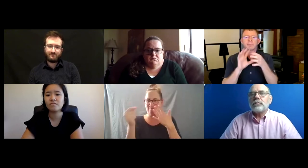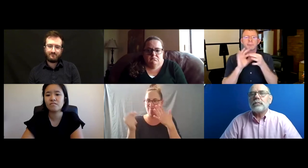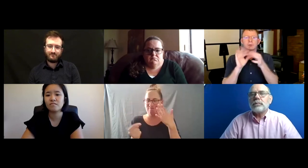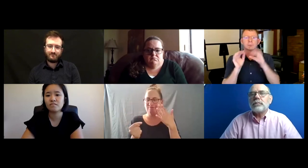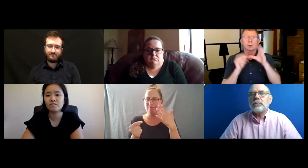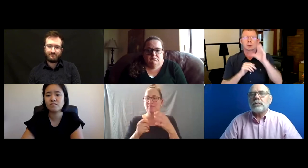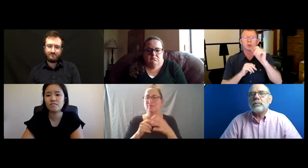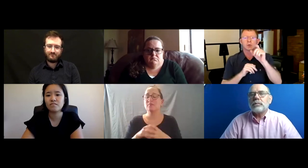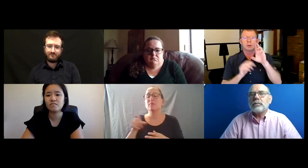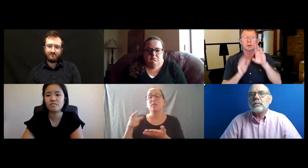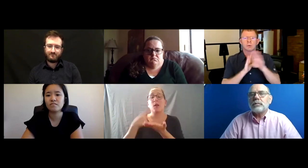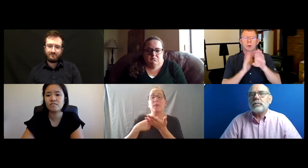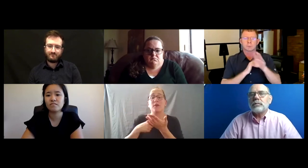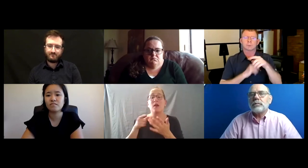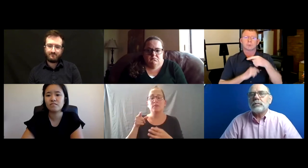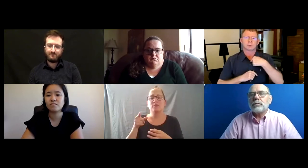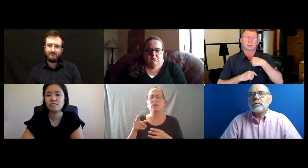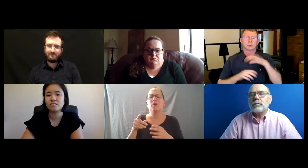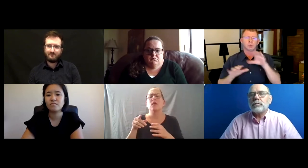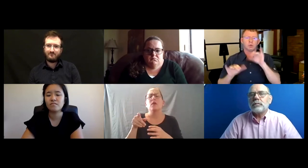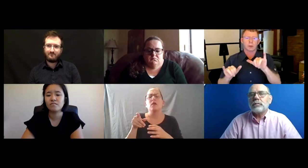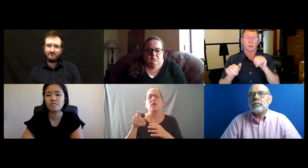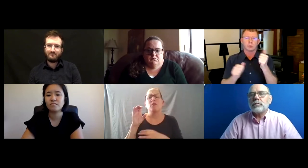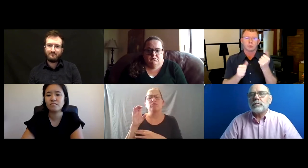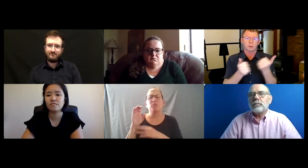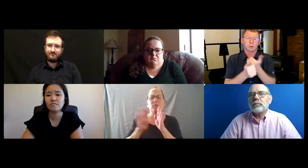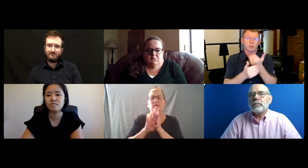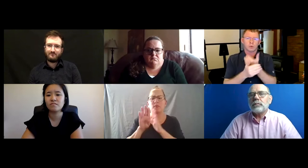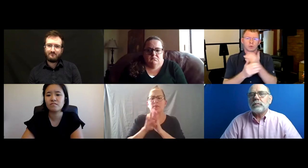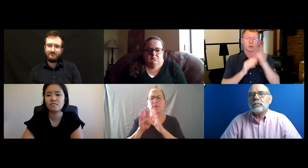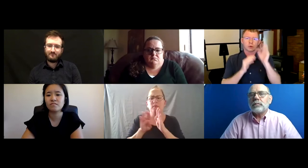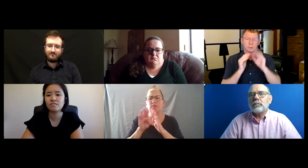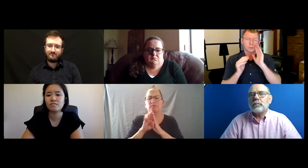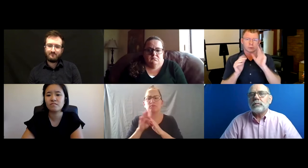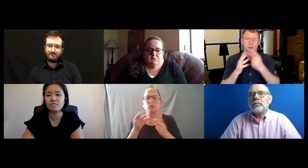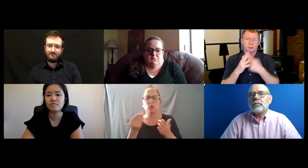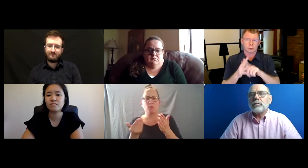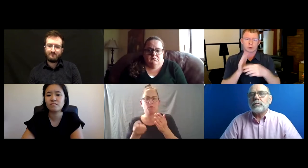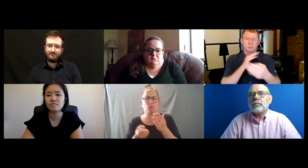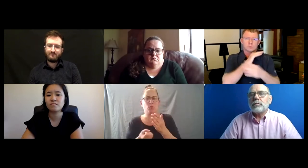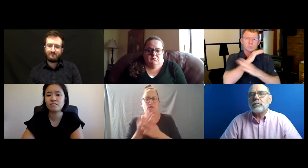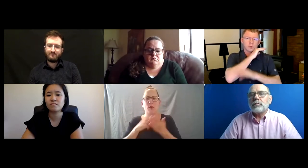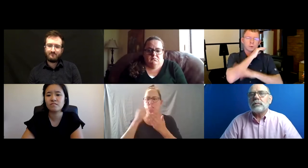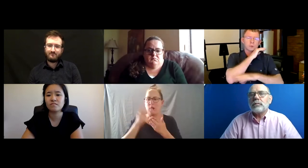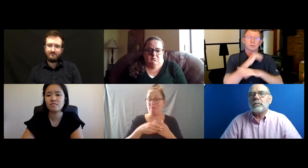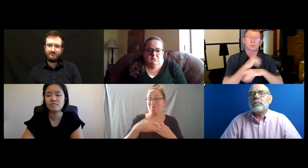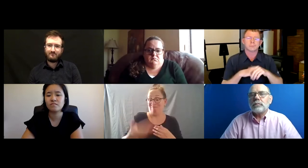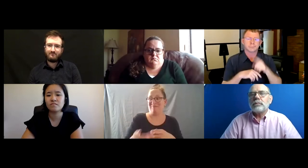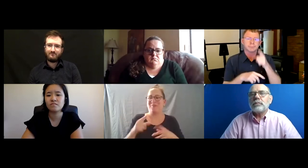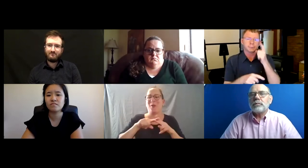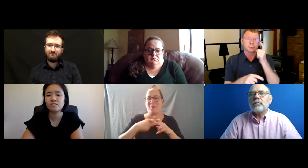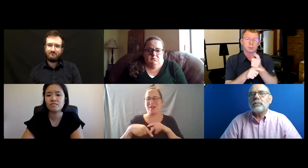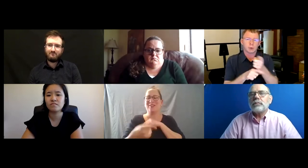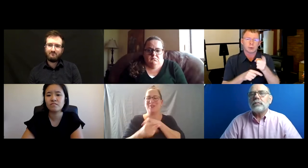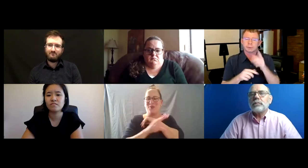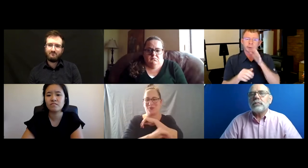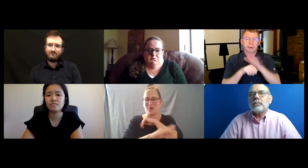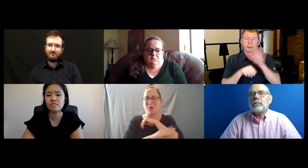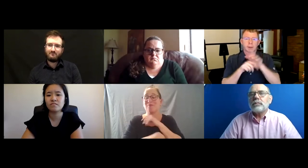that will be taught this fall. We also have career development, which is a new curriculum that will also be being taught this